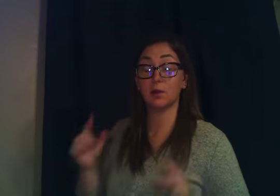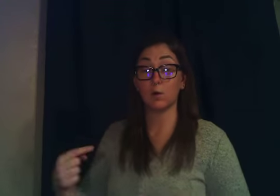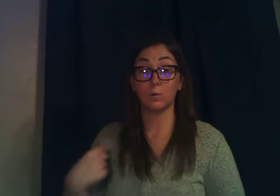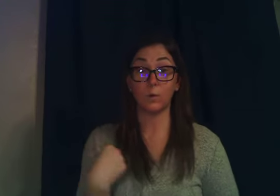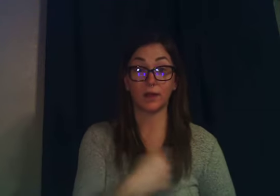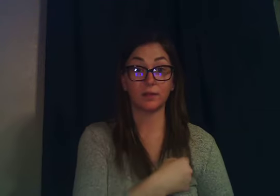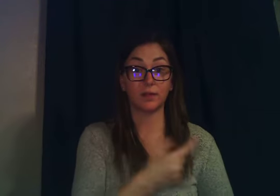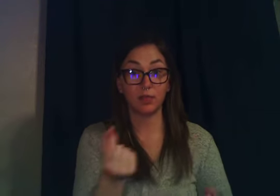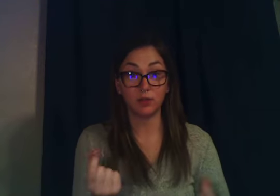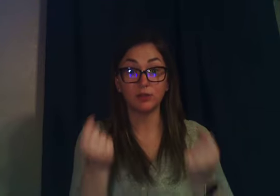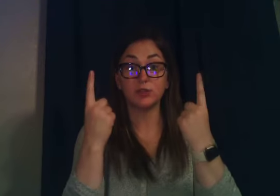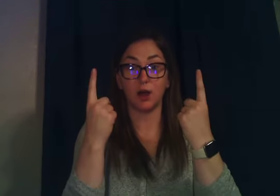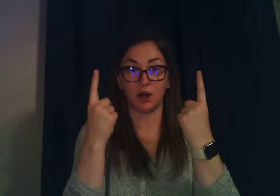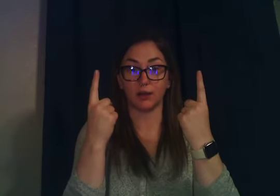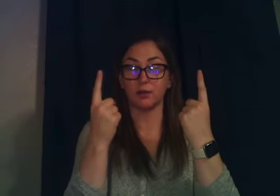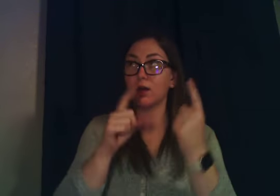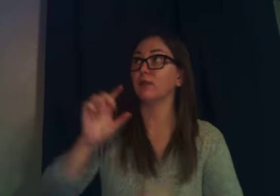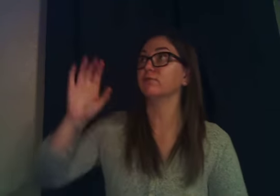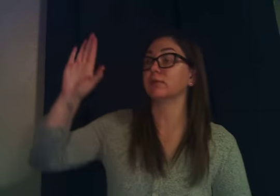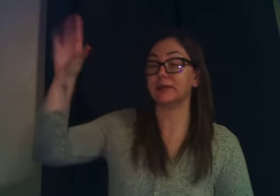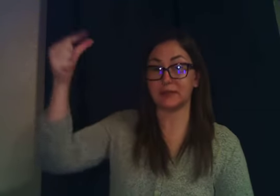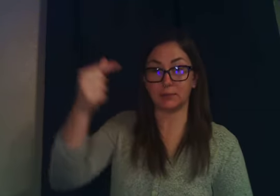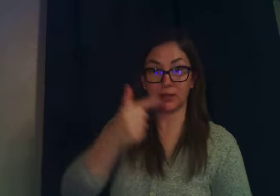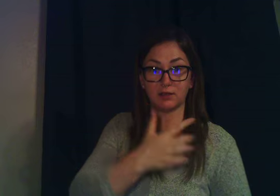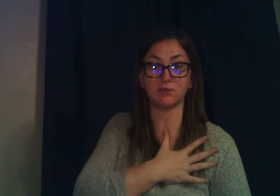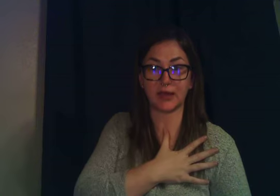With the dawn of redeeming grace.